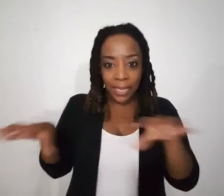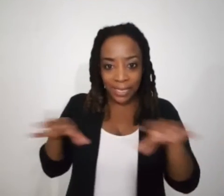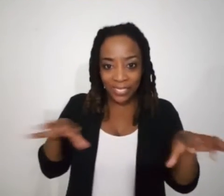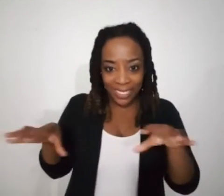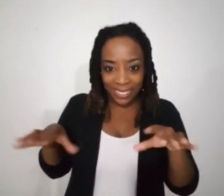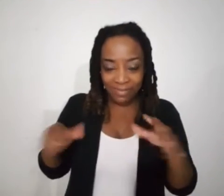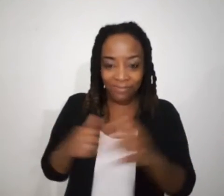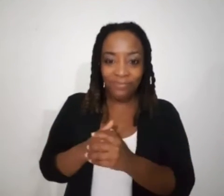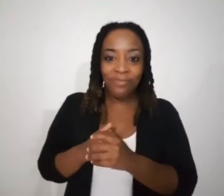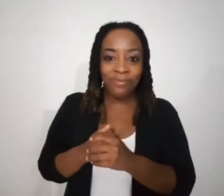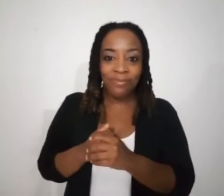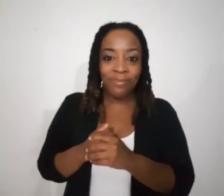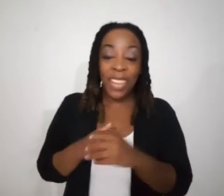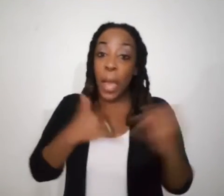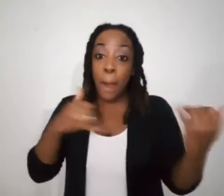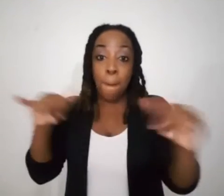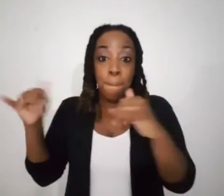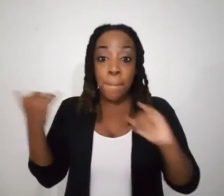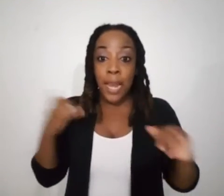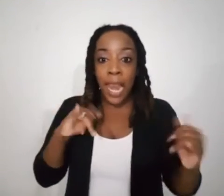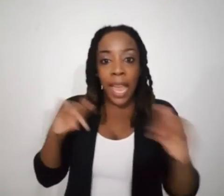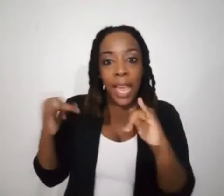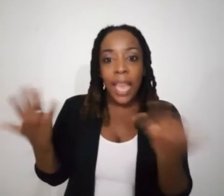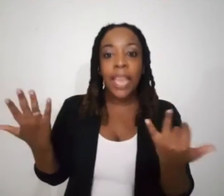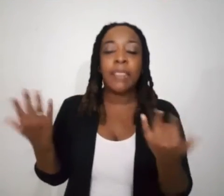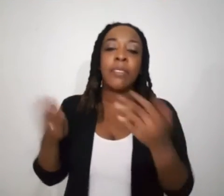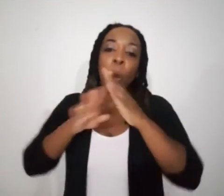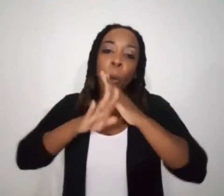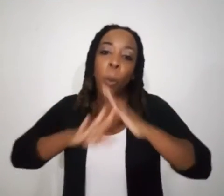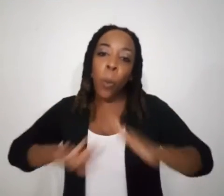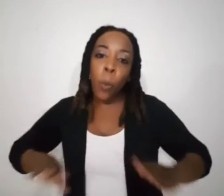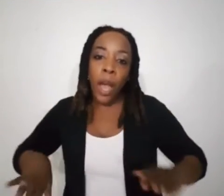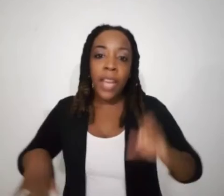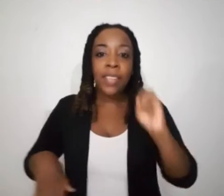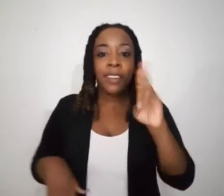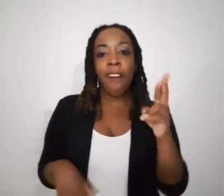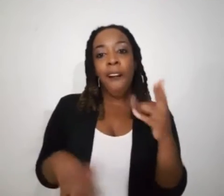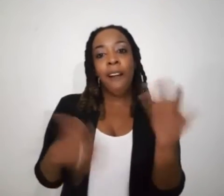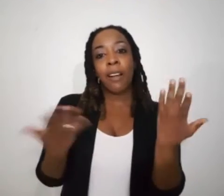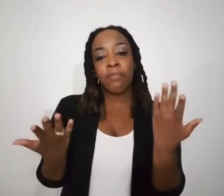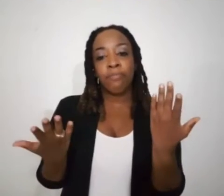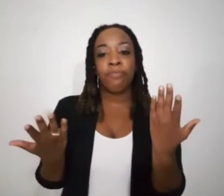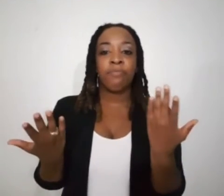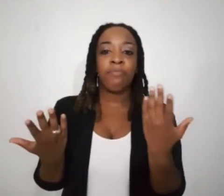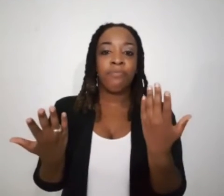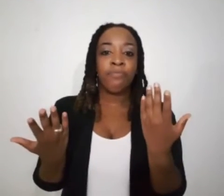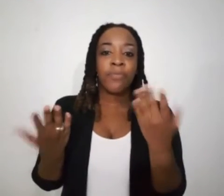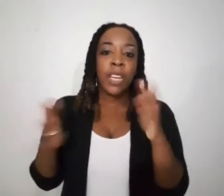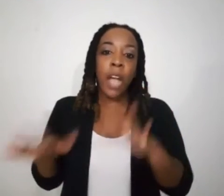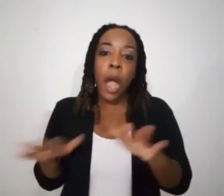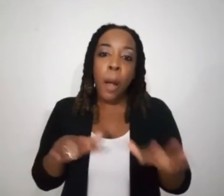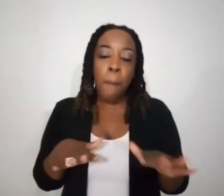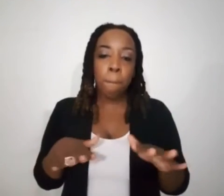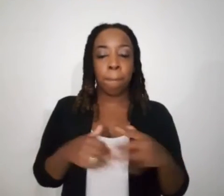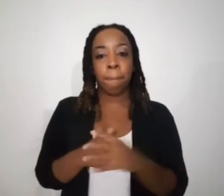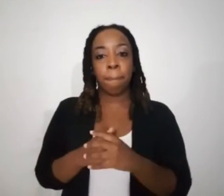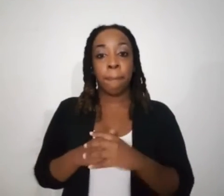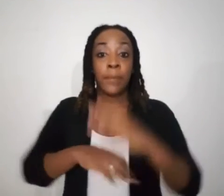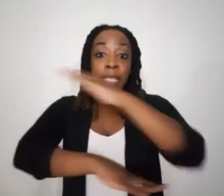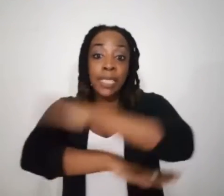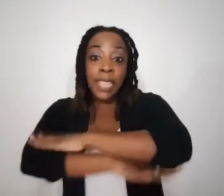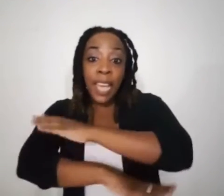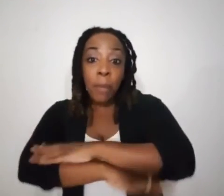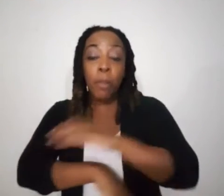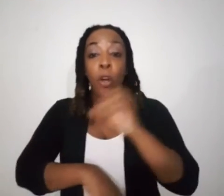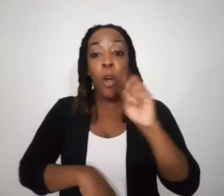quieter around the table or on the floor play. And then you do the other activities that you would normally